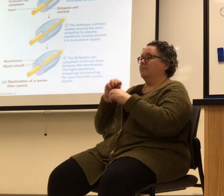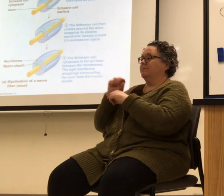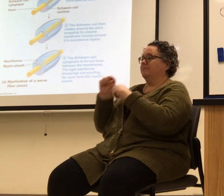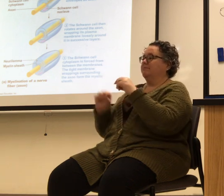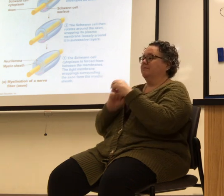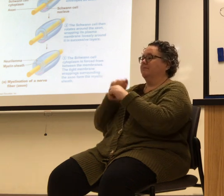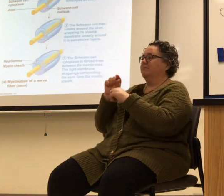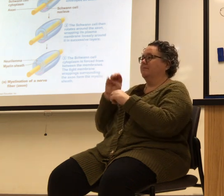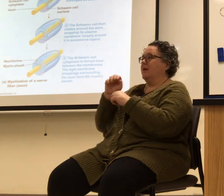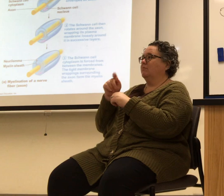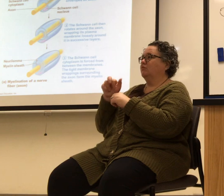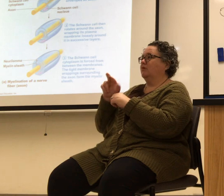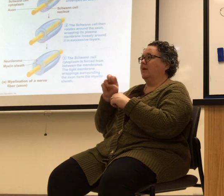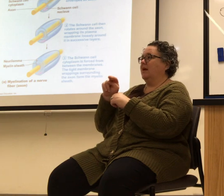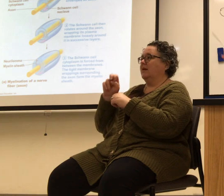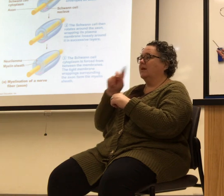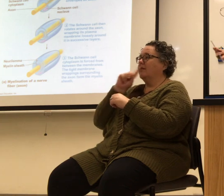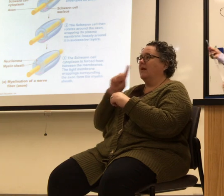axon.